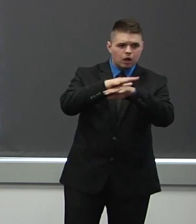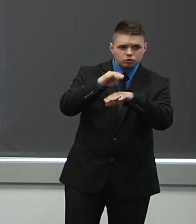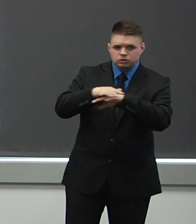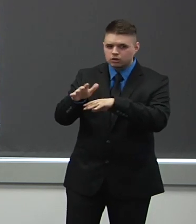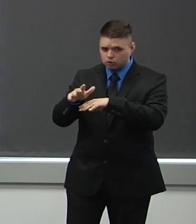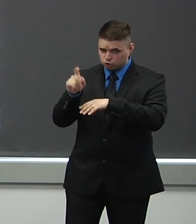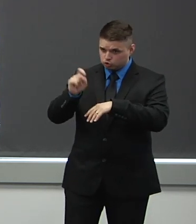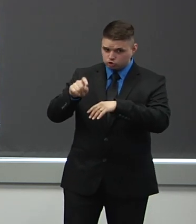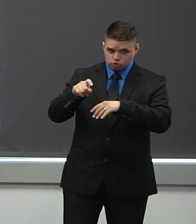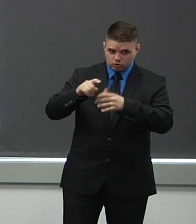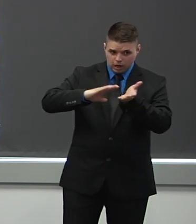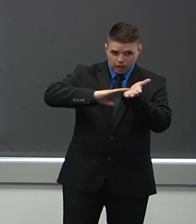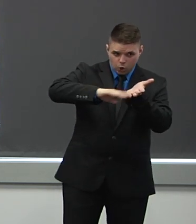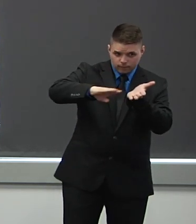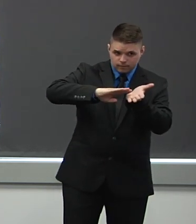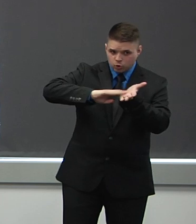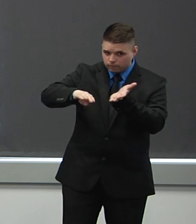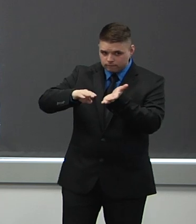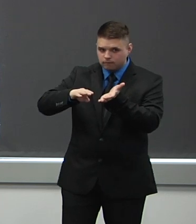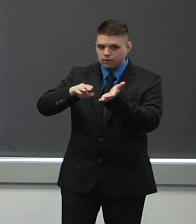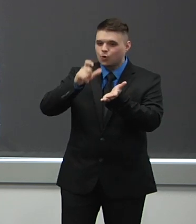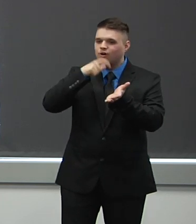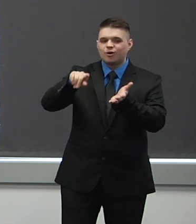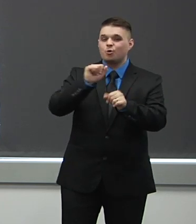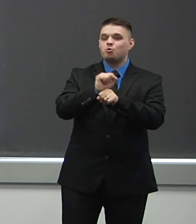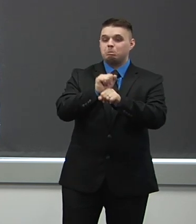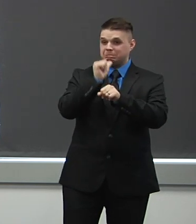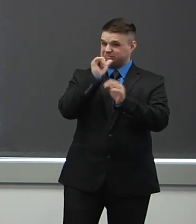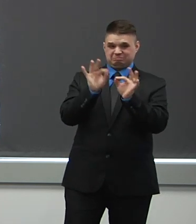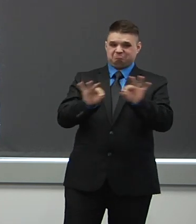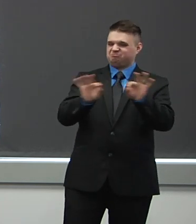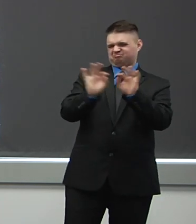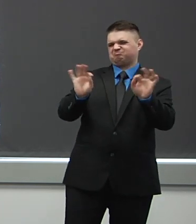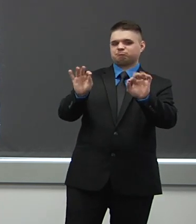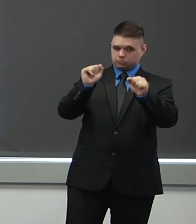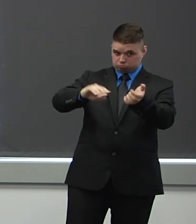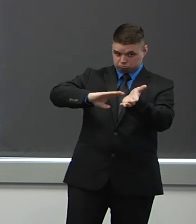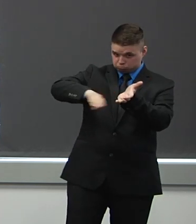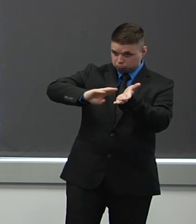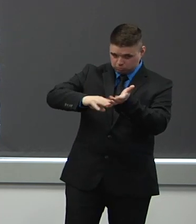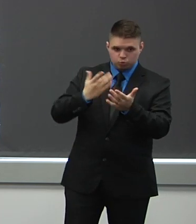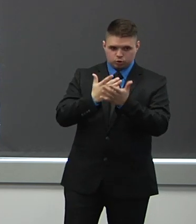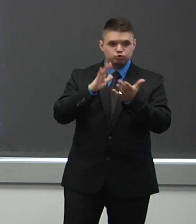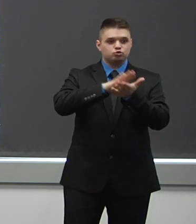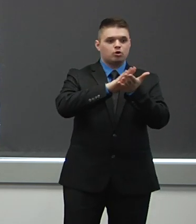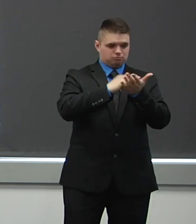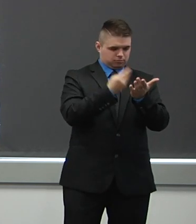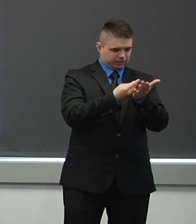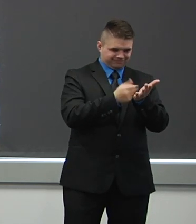off non-essential personnel because clearly we're facing a budget crunch?